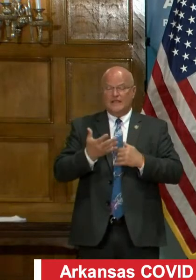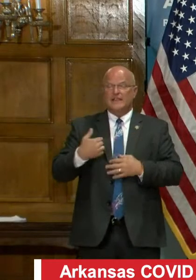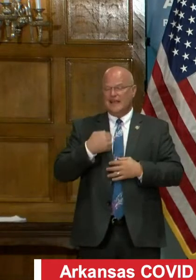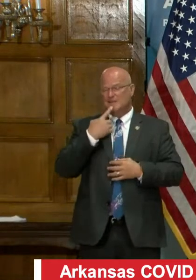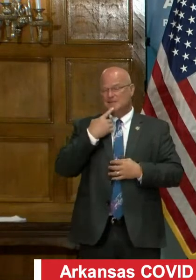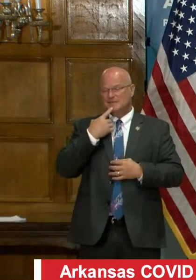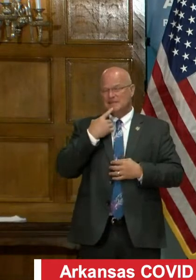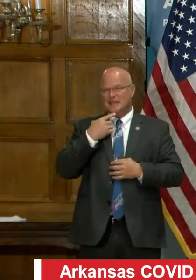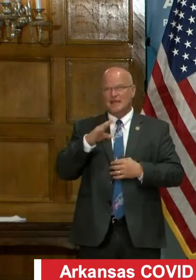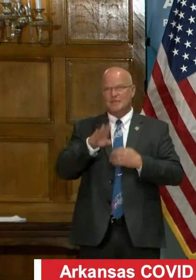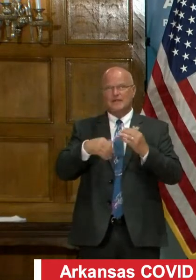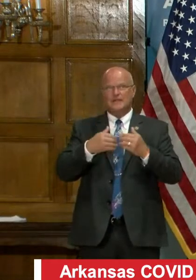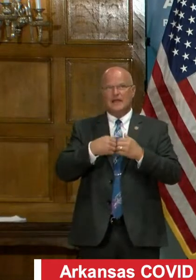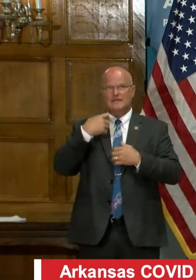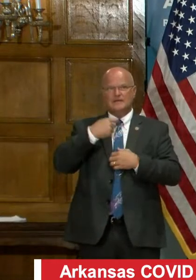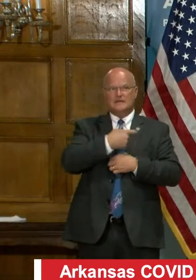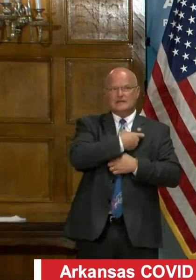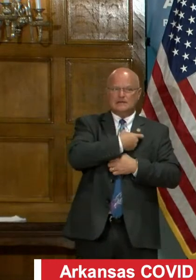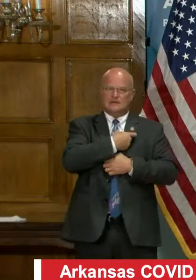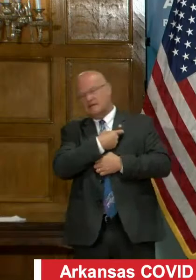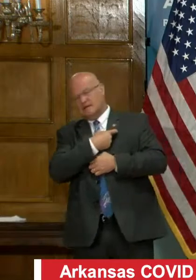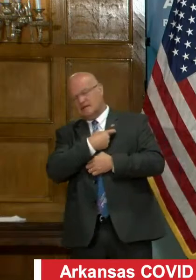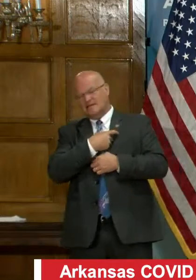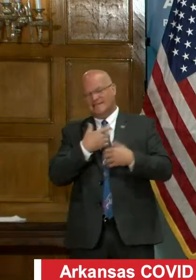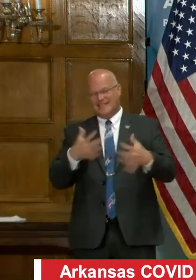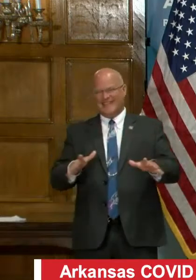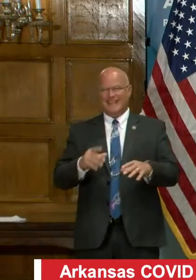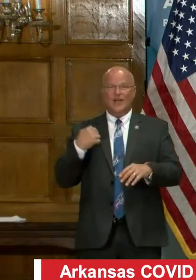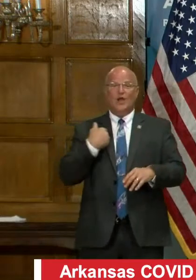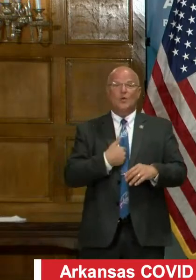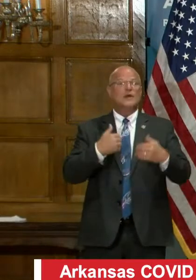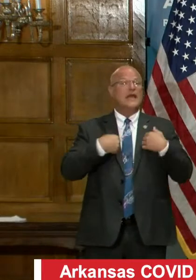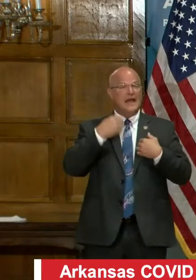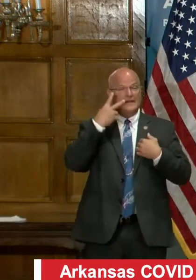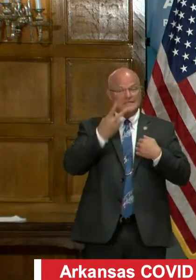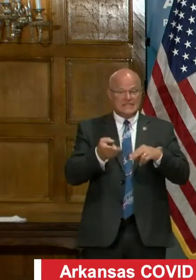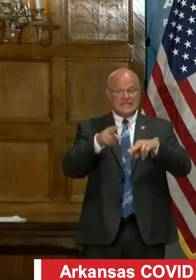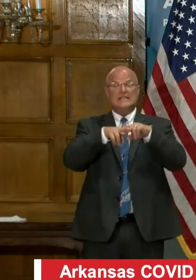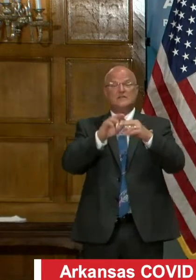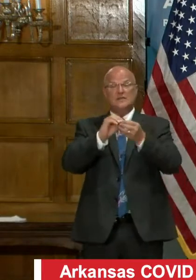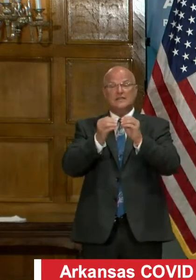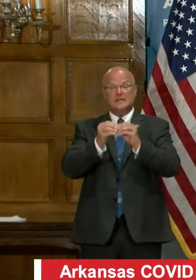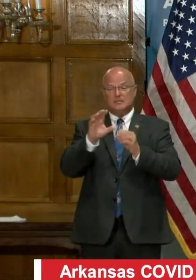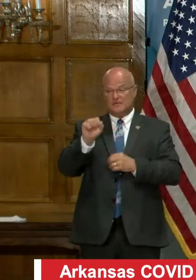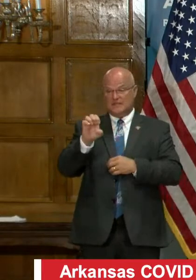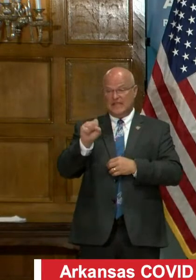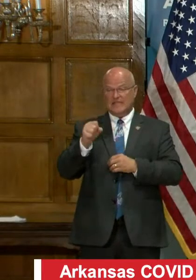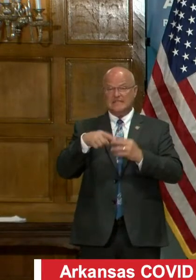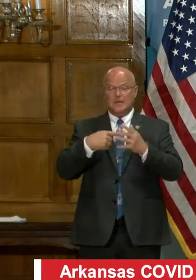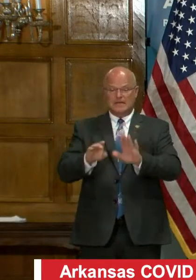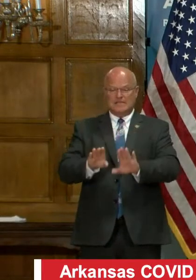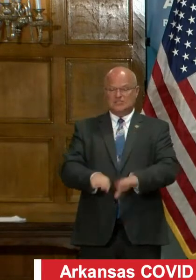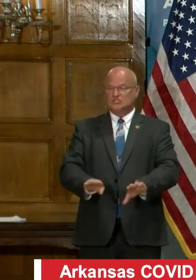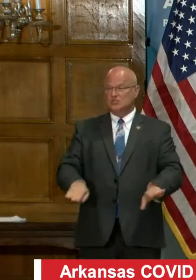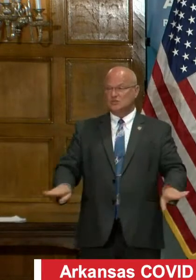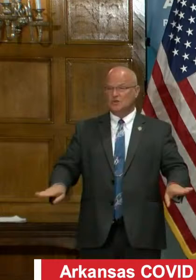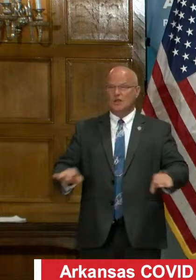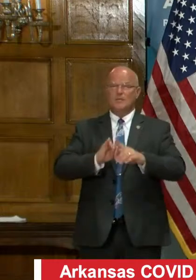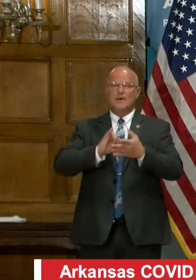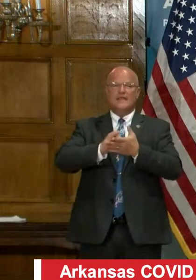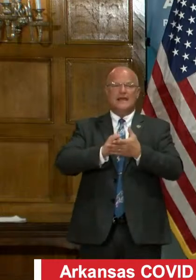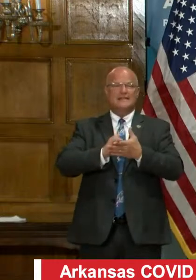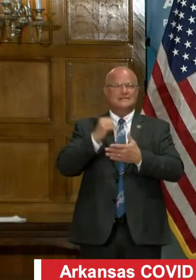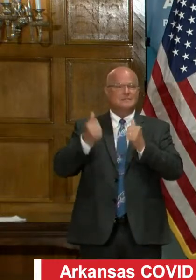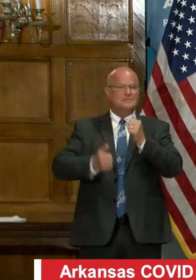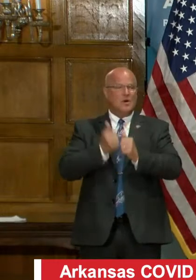and I'm about to have the hook, I think, is we have seen an increased number of cases among children, but that's